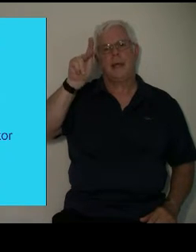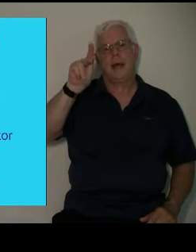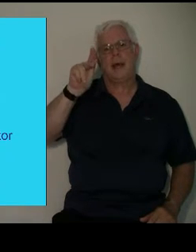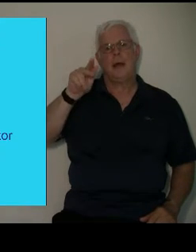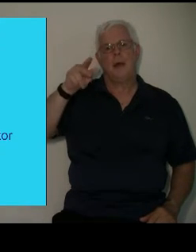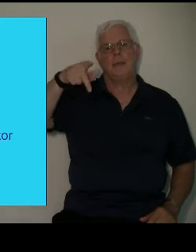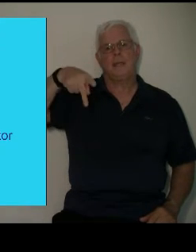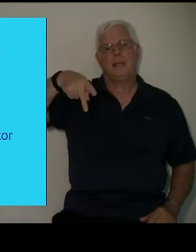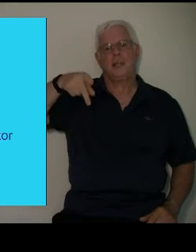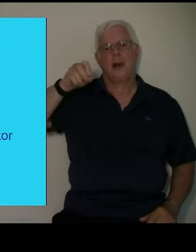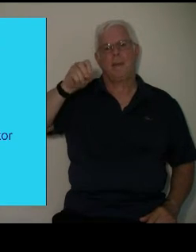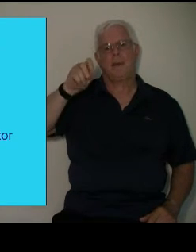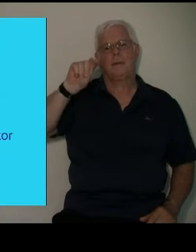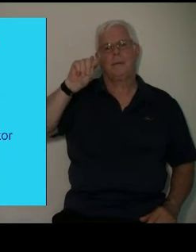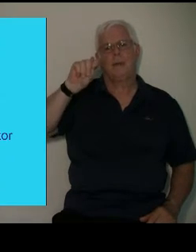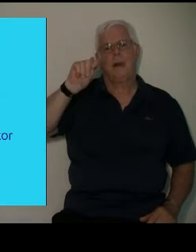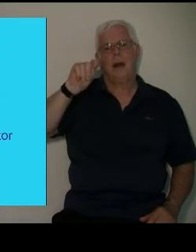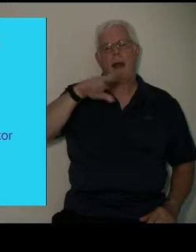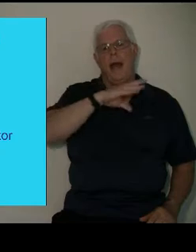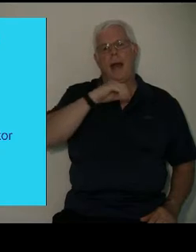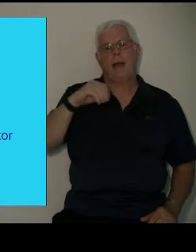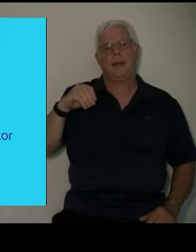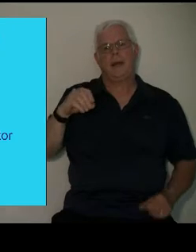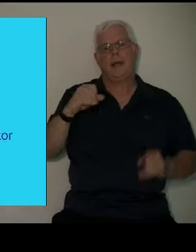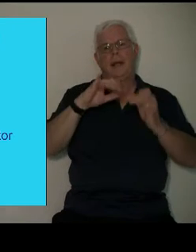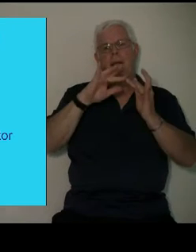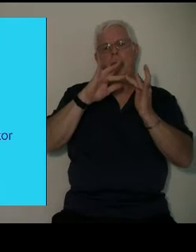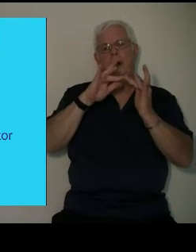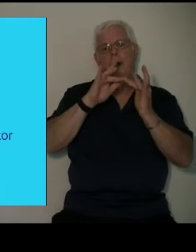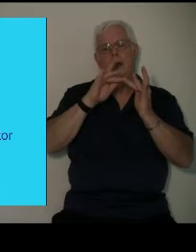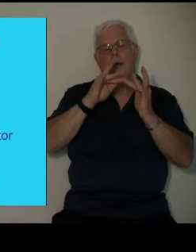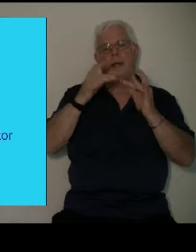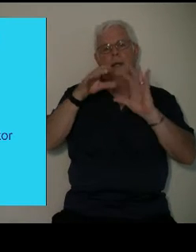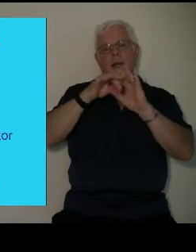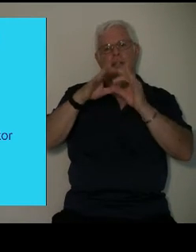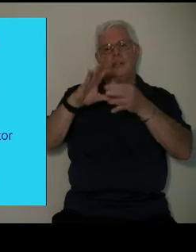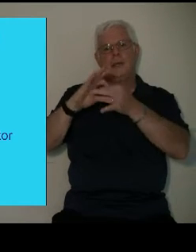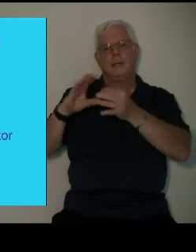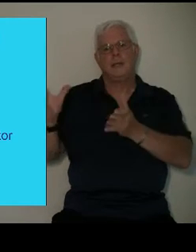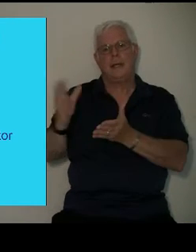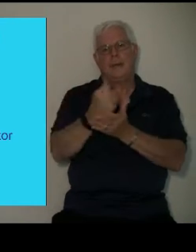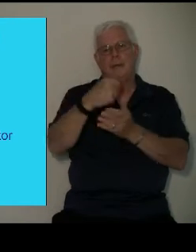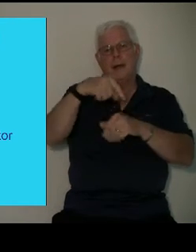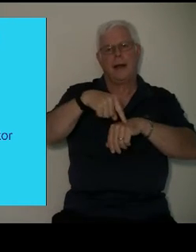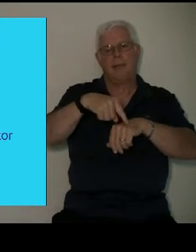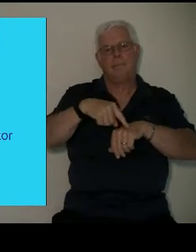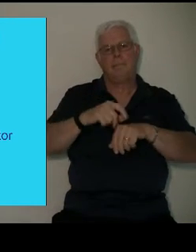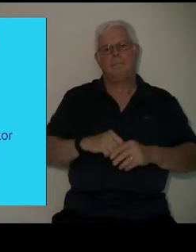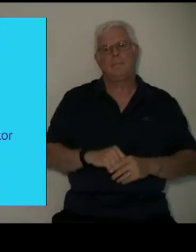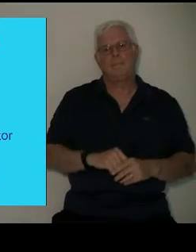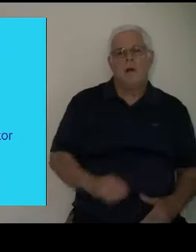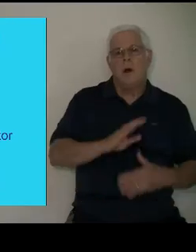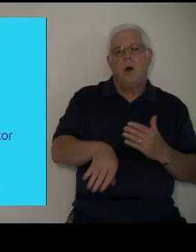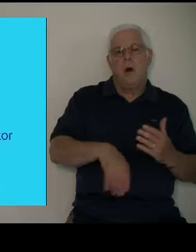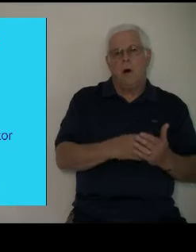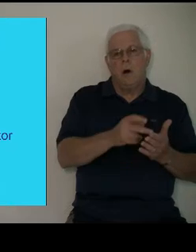10K potentiometer, and an internet connection to get the time. All